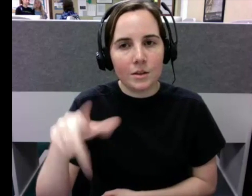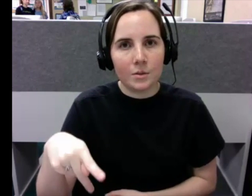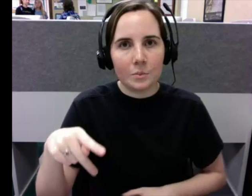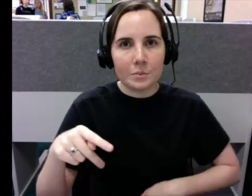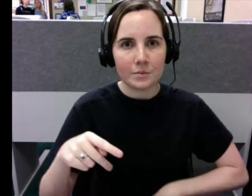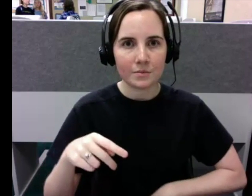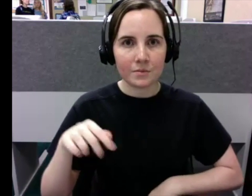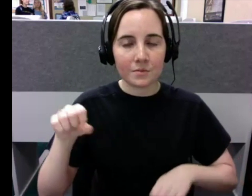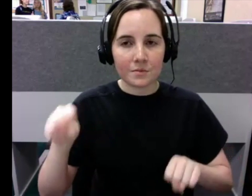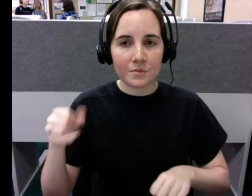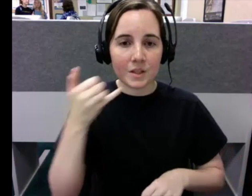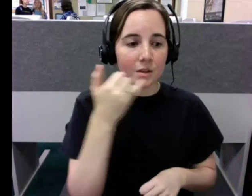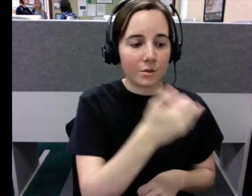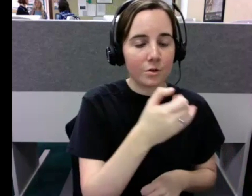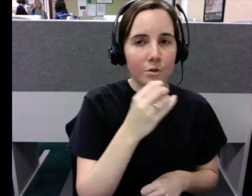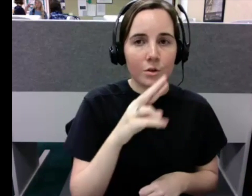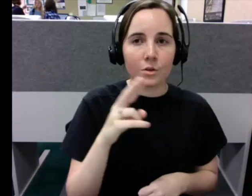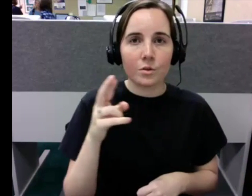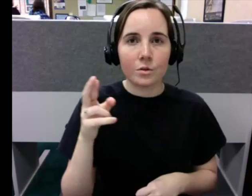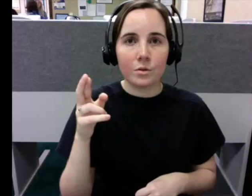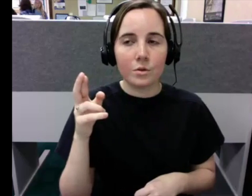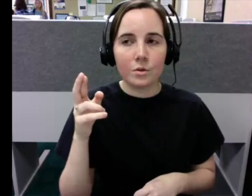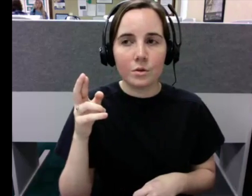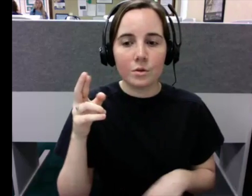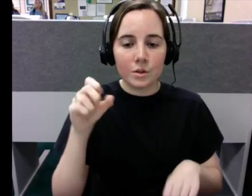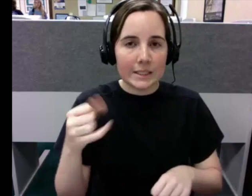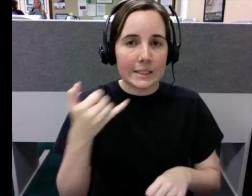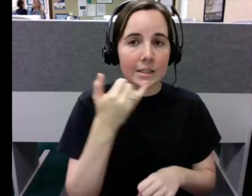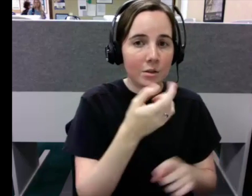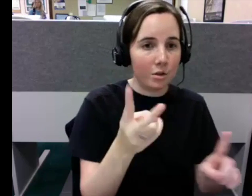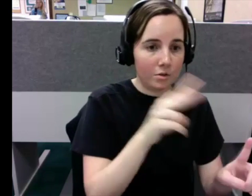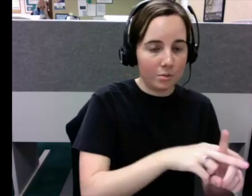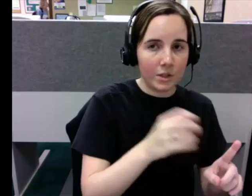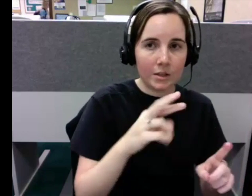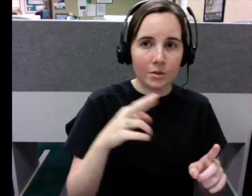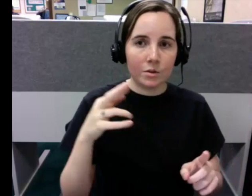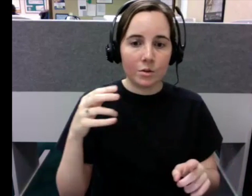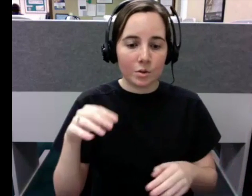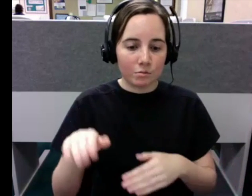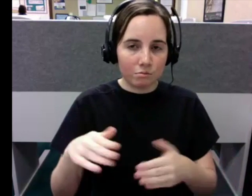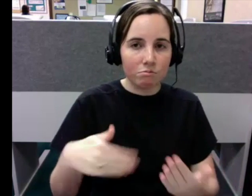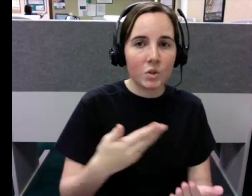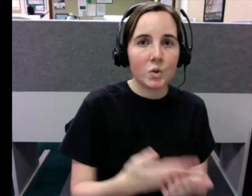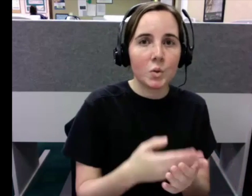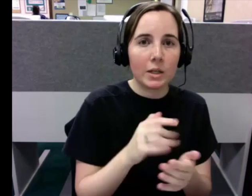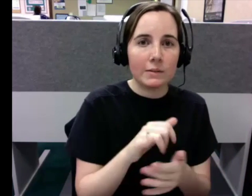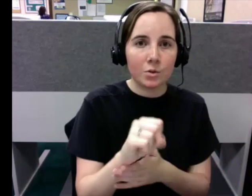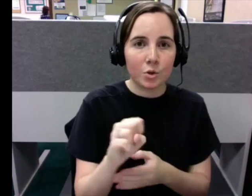Social Security office. If you have both Medicaid with prescription drug coverage and